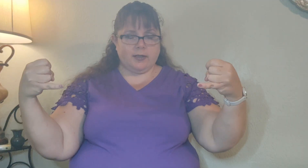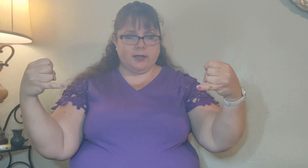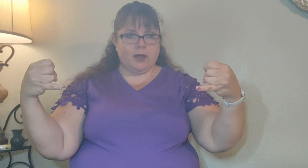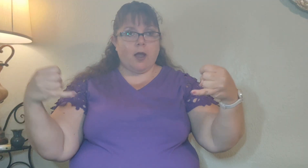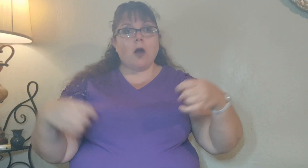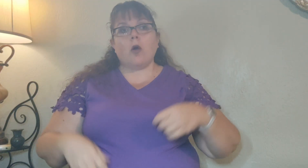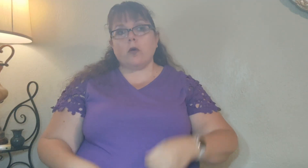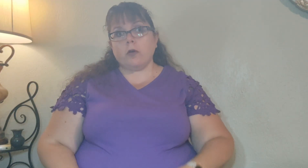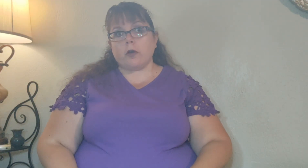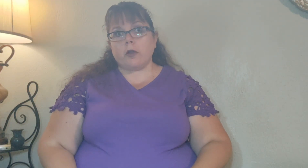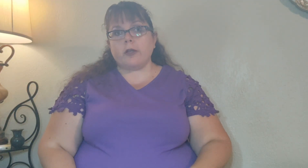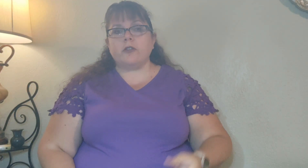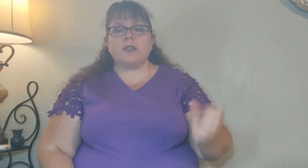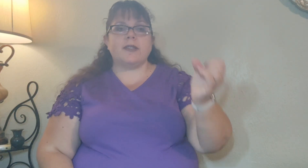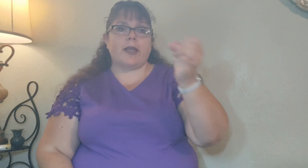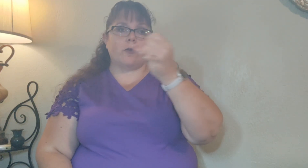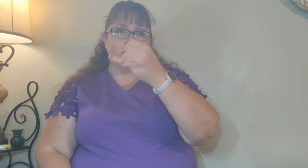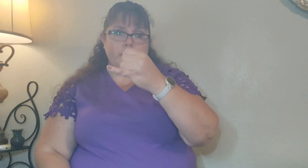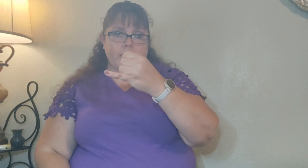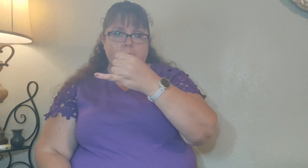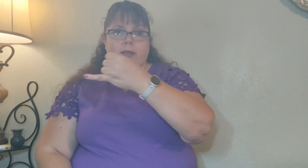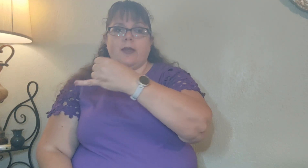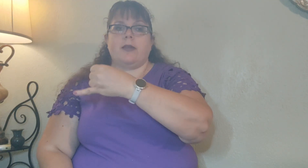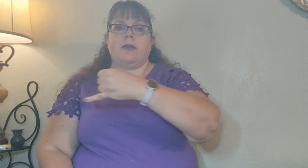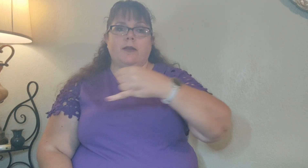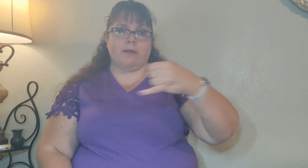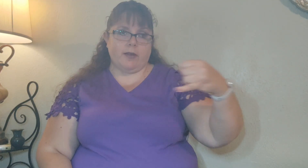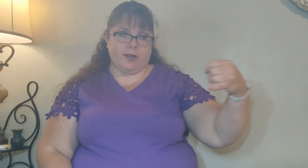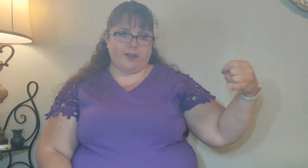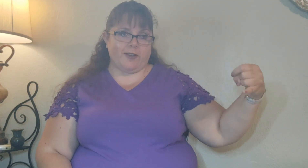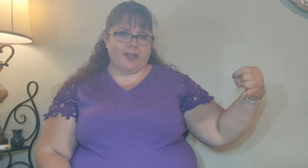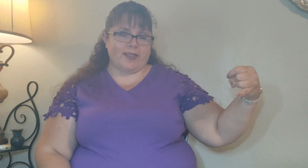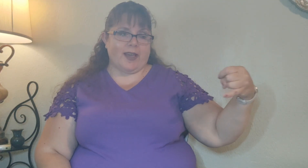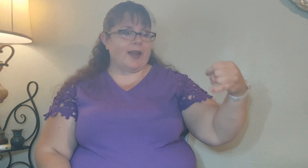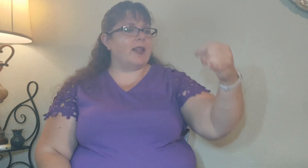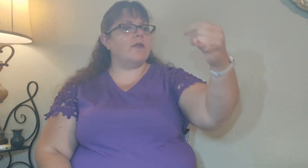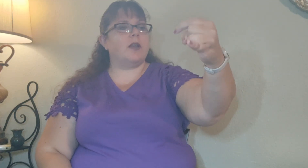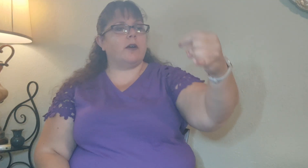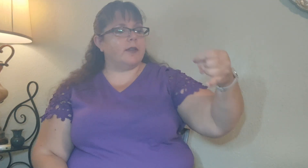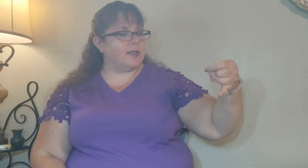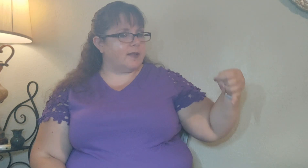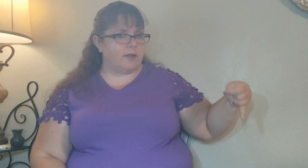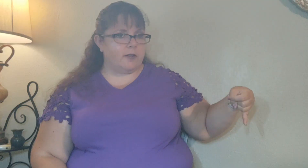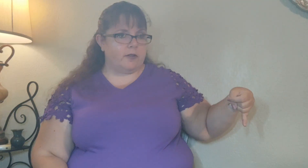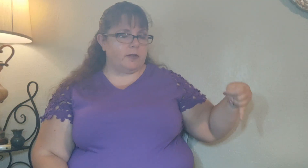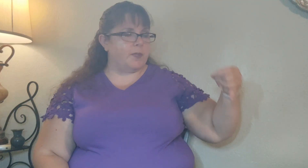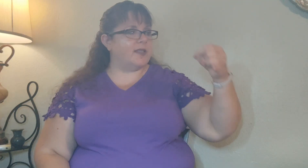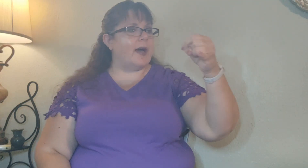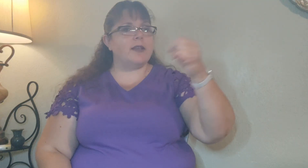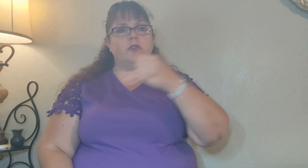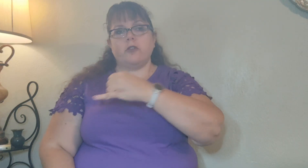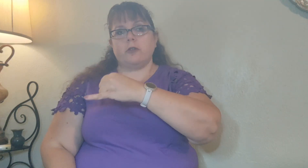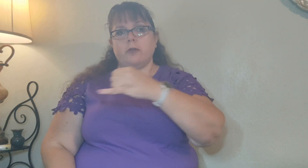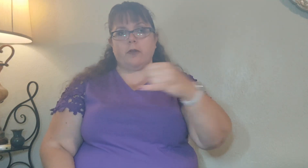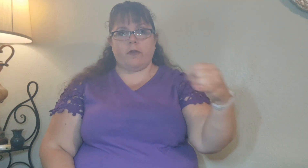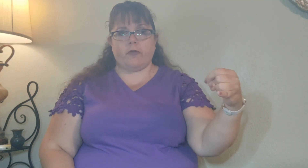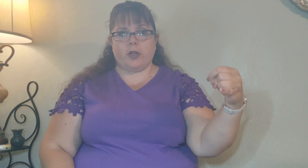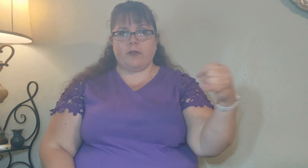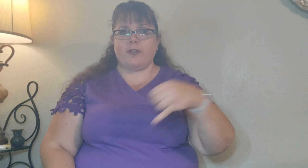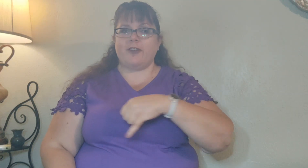this. Or you could just take one pinky and do like that. Even on this beside you, in front of